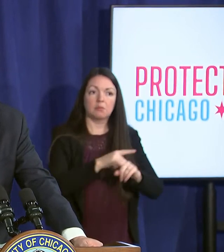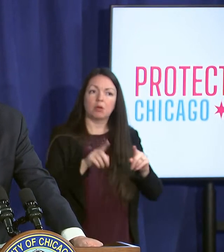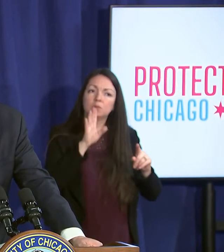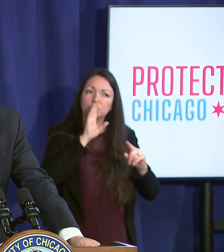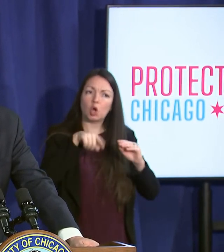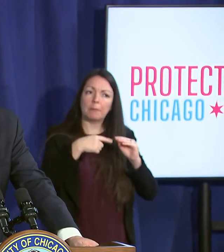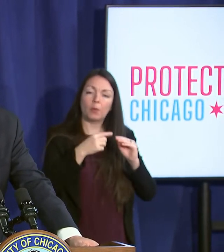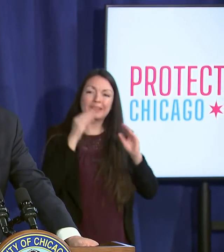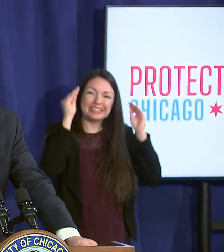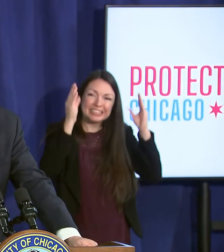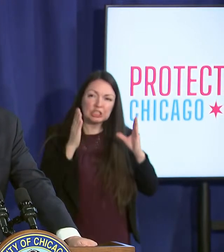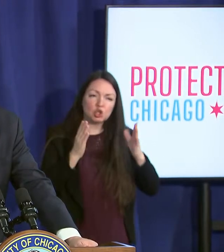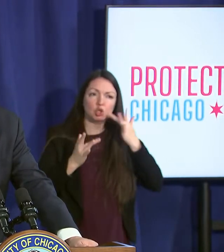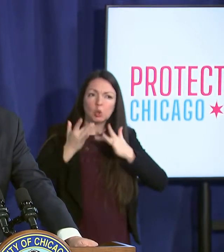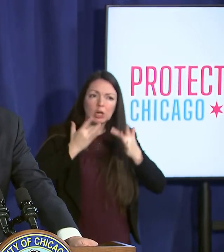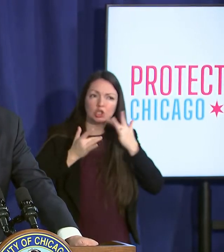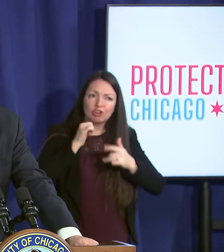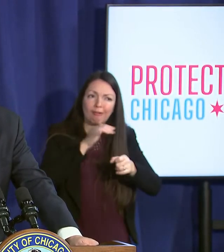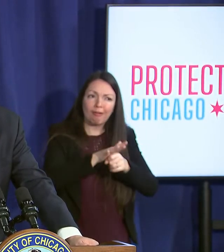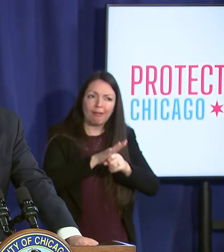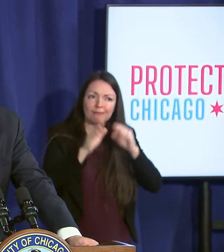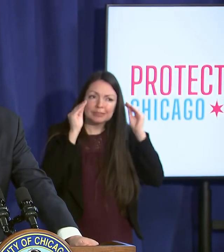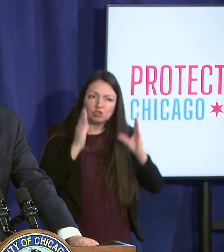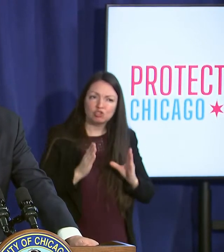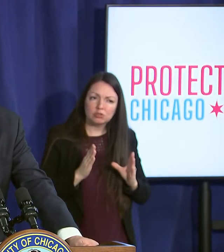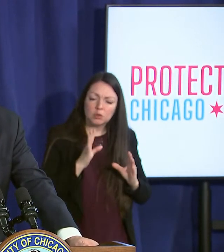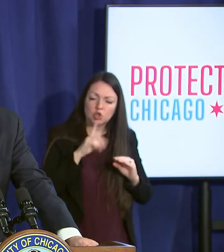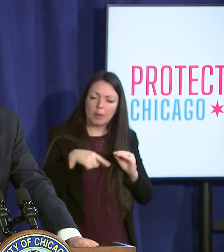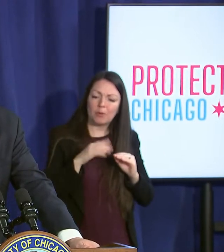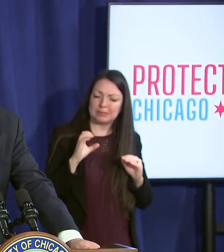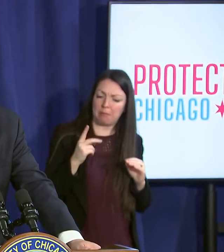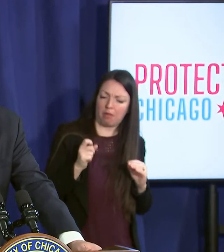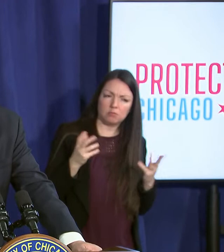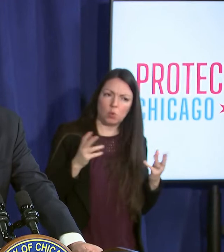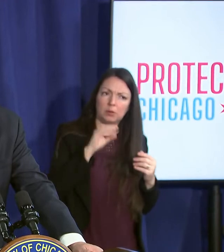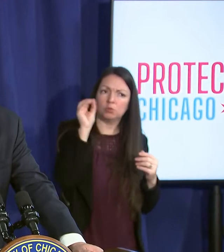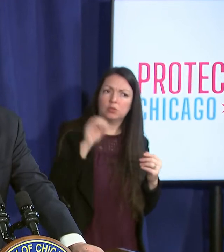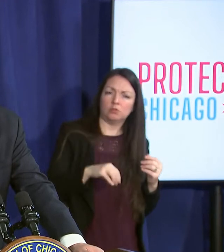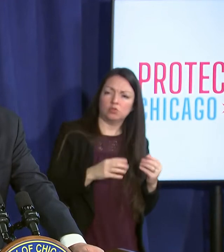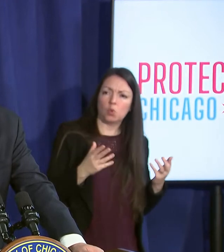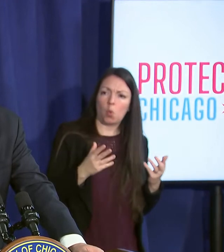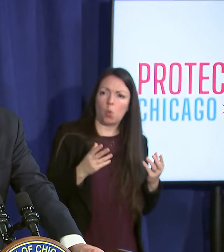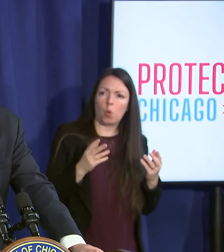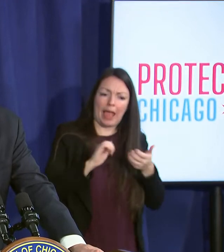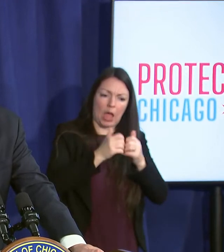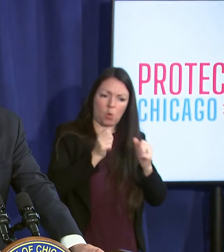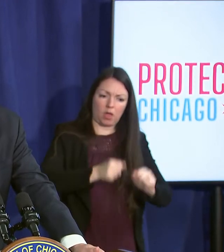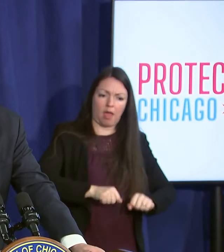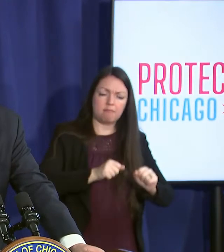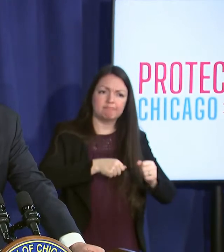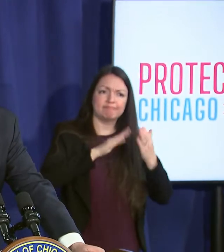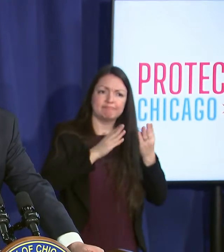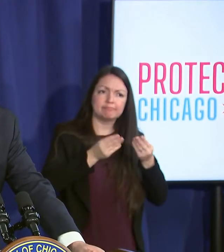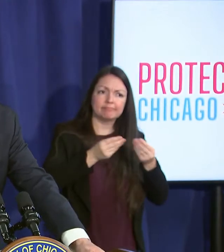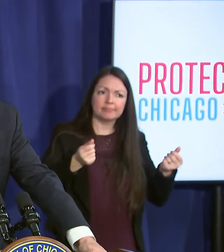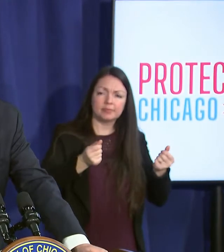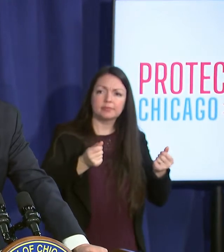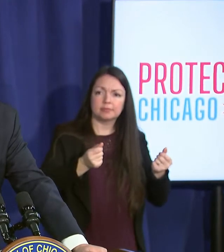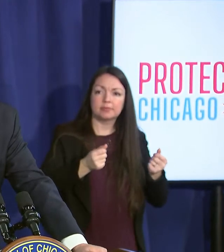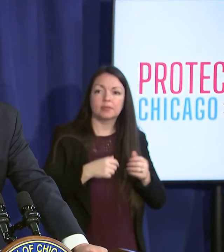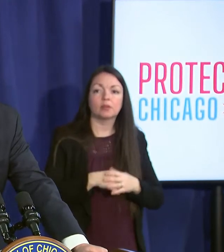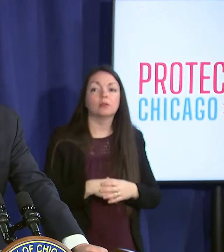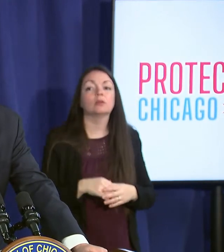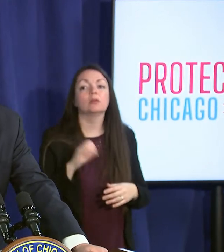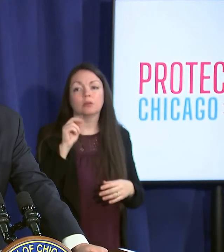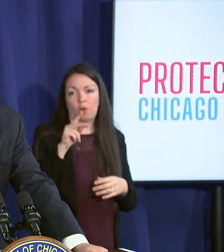teacher shortage. Can you talk about a CPS teacher shortage? What's the percentage, and what are the remedies to address this situation? Yeah, so a couple